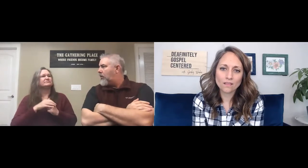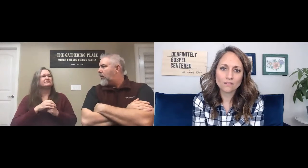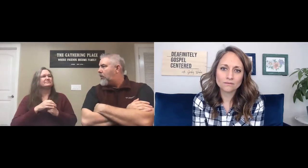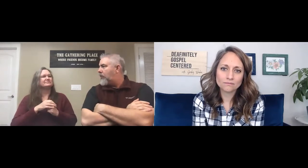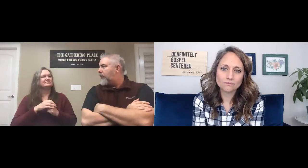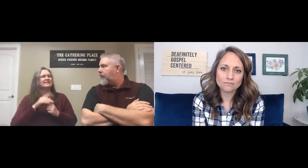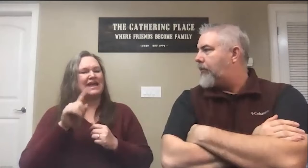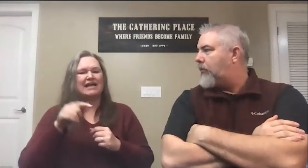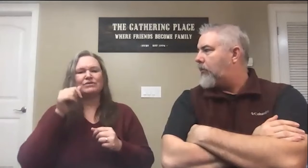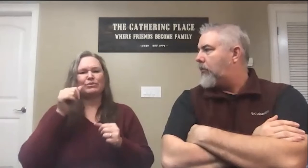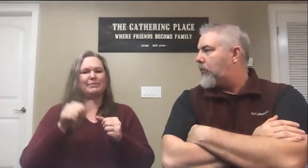Really, you give us hope.